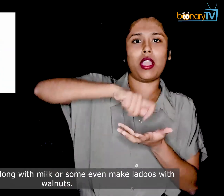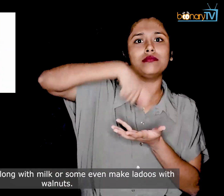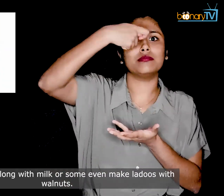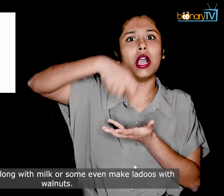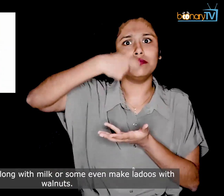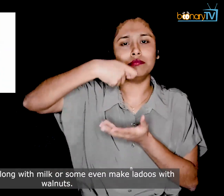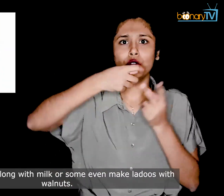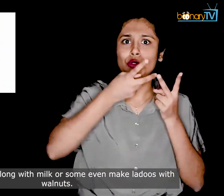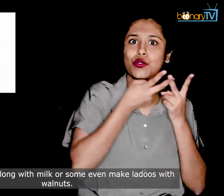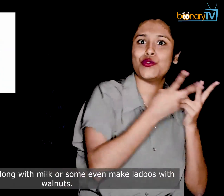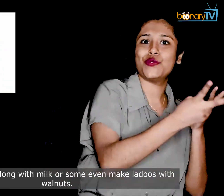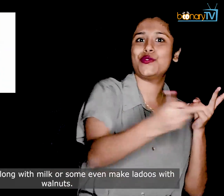can be had along with milk